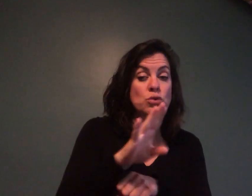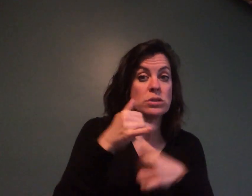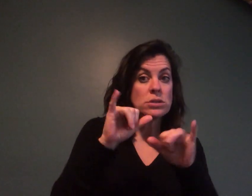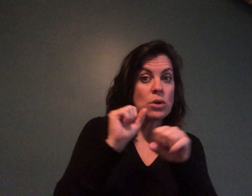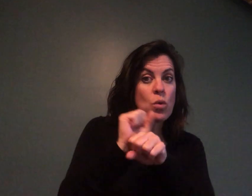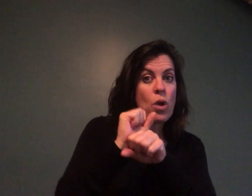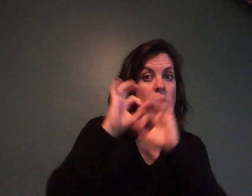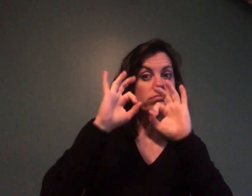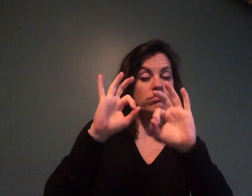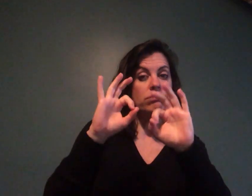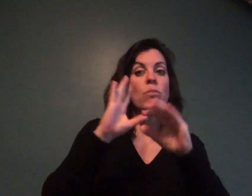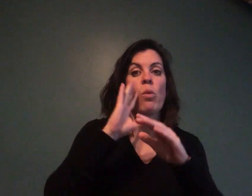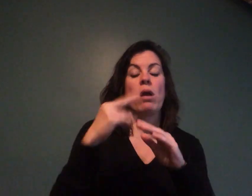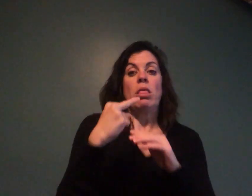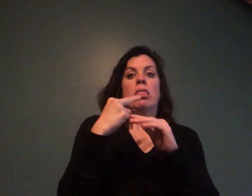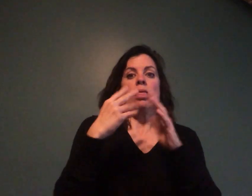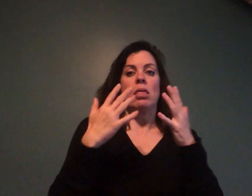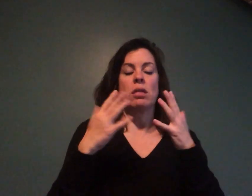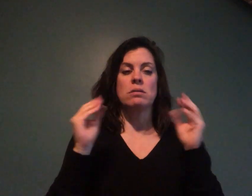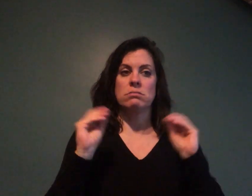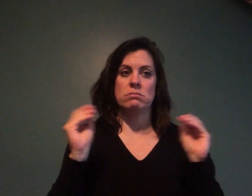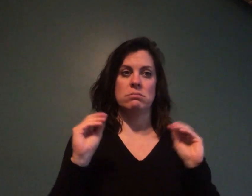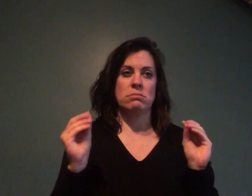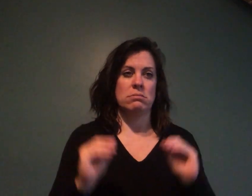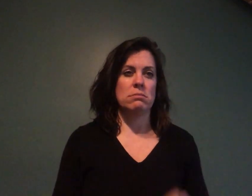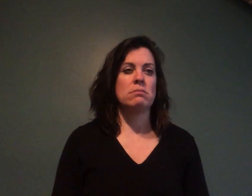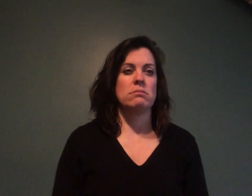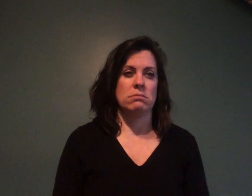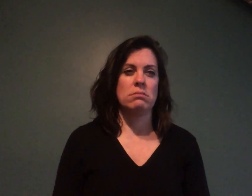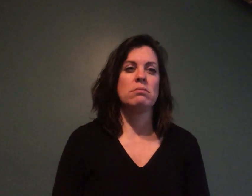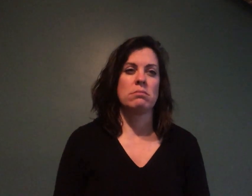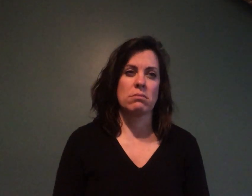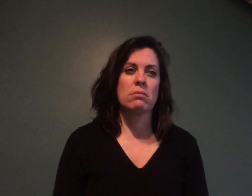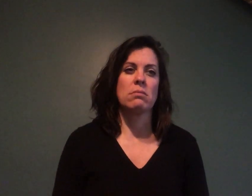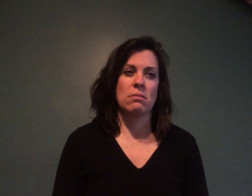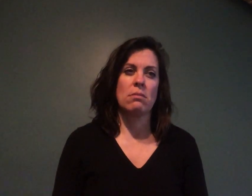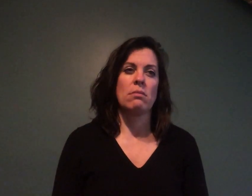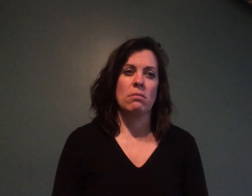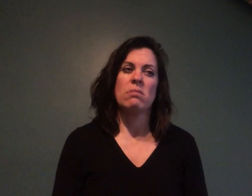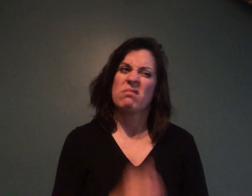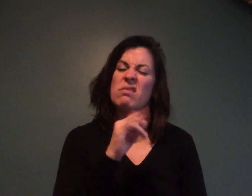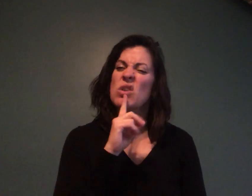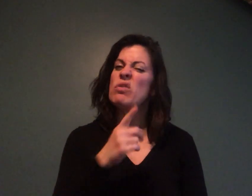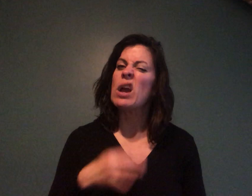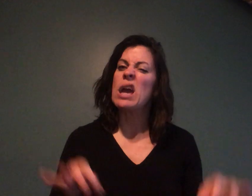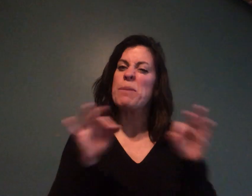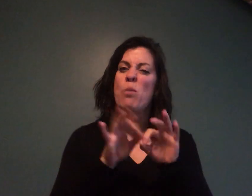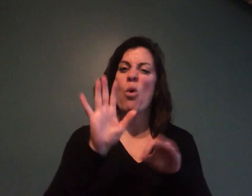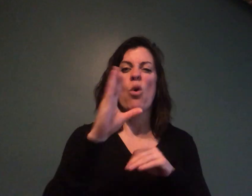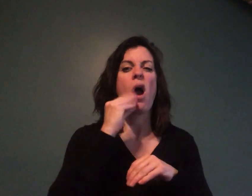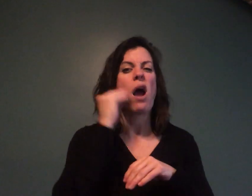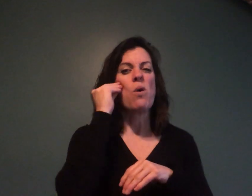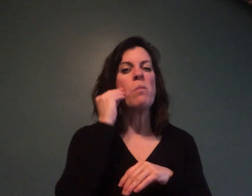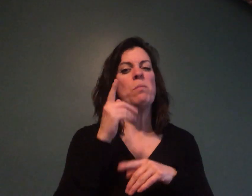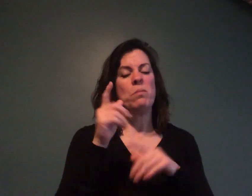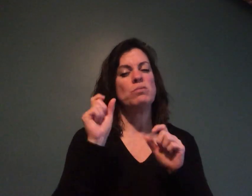So GFCI are important to have in the circuits. The other thing with a GFCI, as some of you have learned the hard